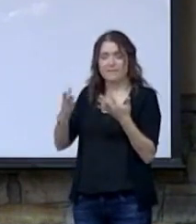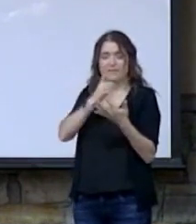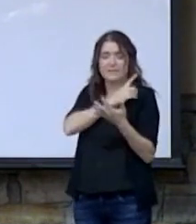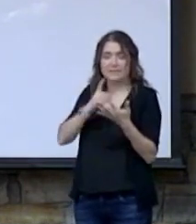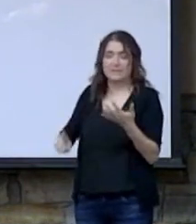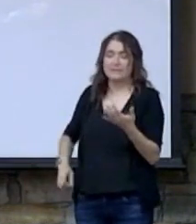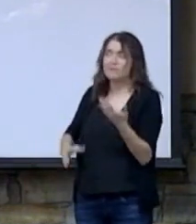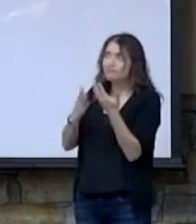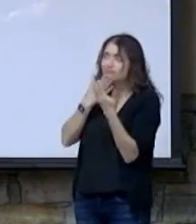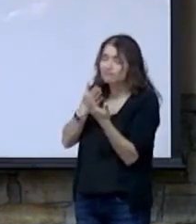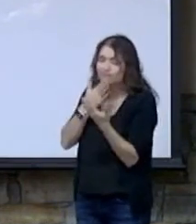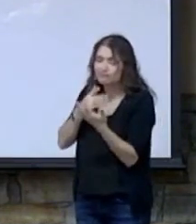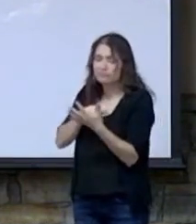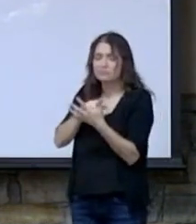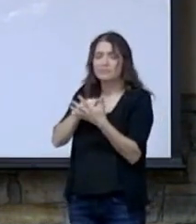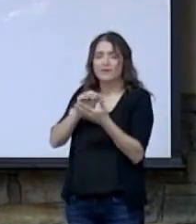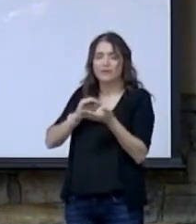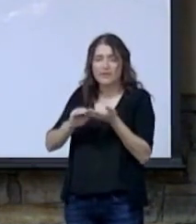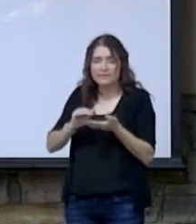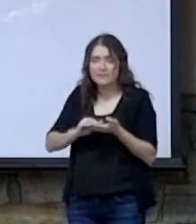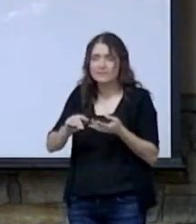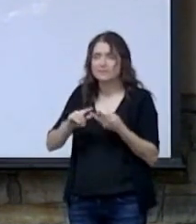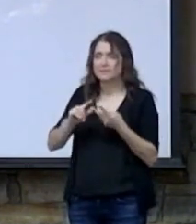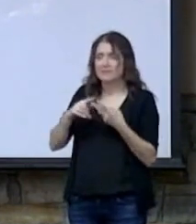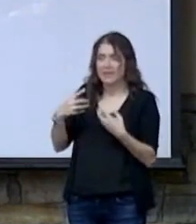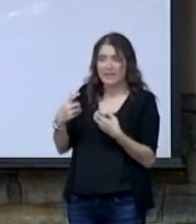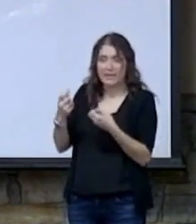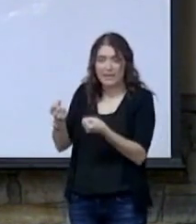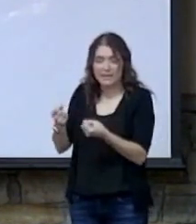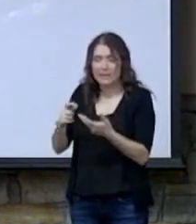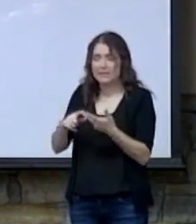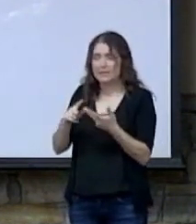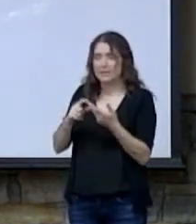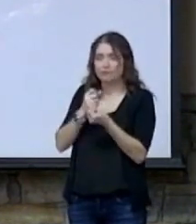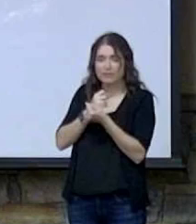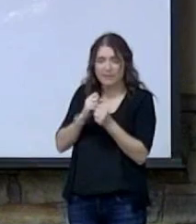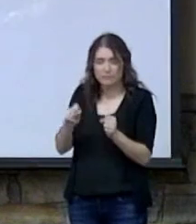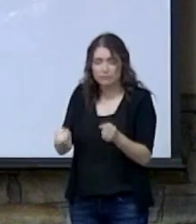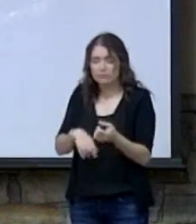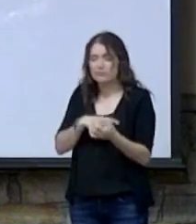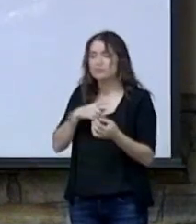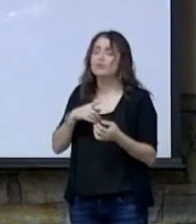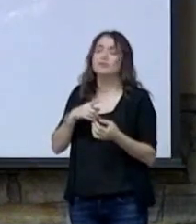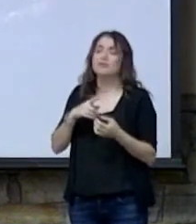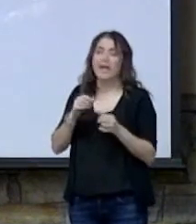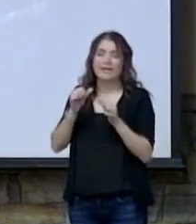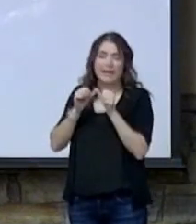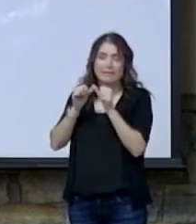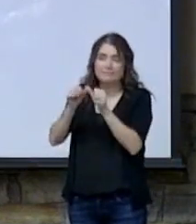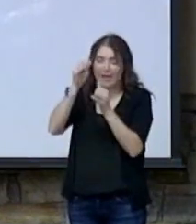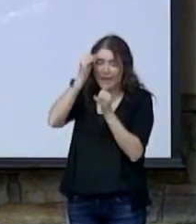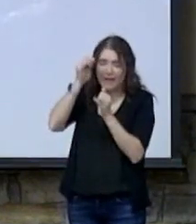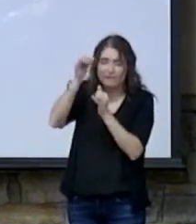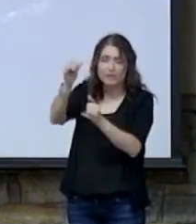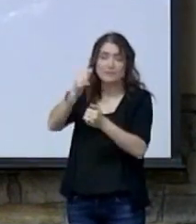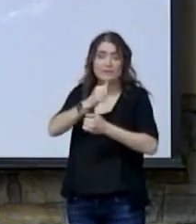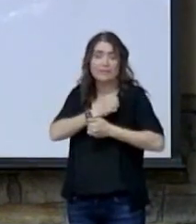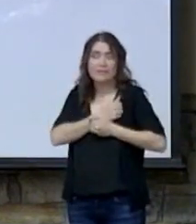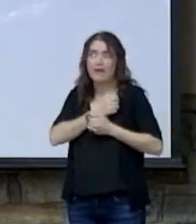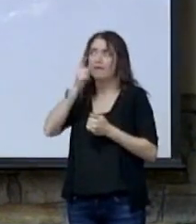for, forgiveness and healing and redemption and everlasting love and God's